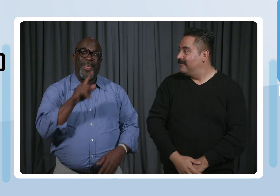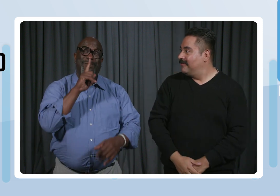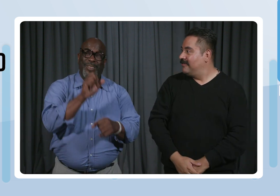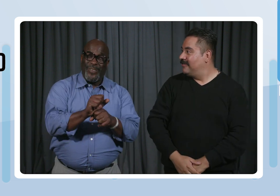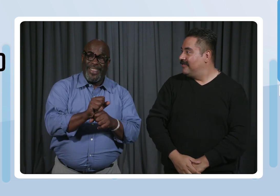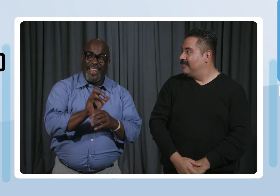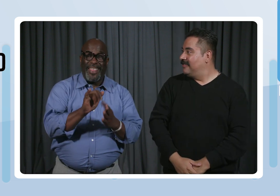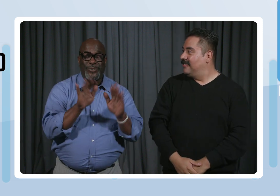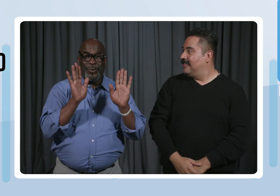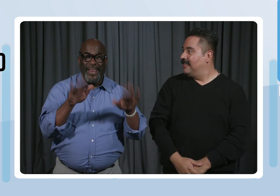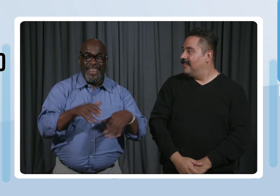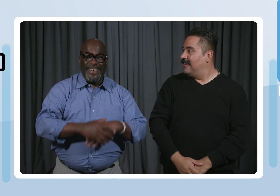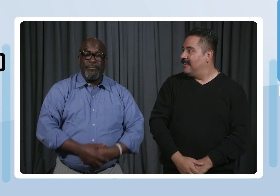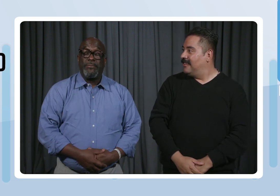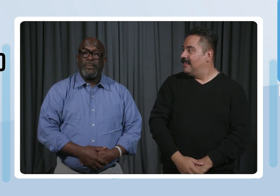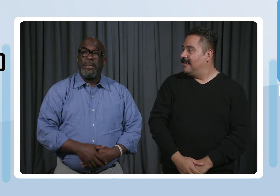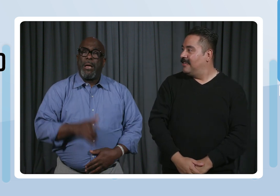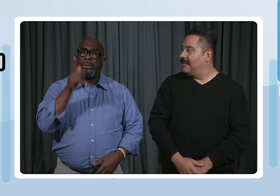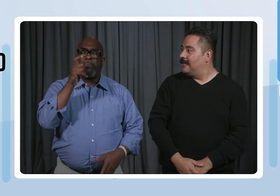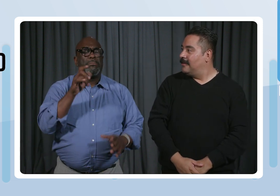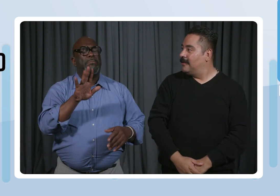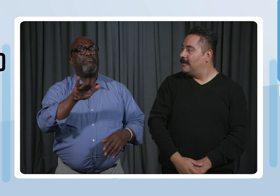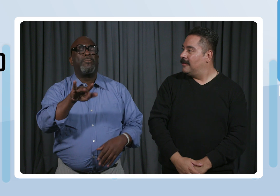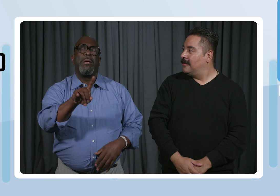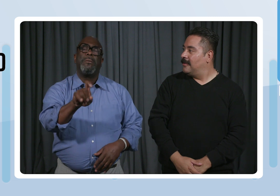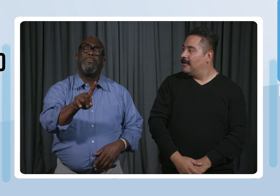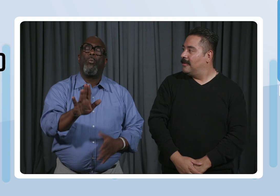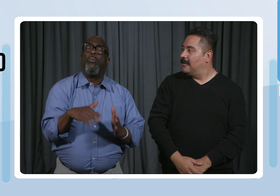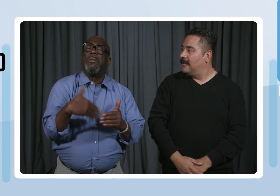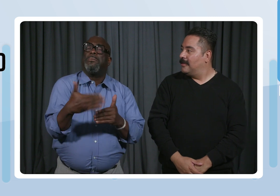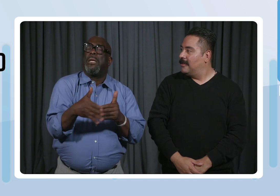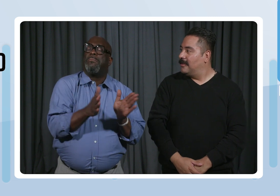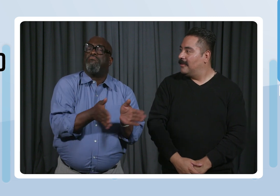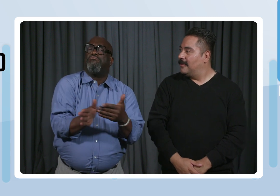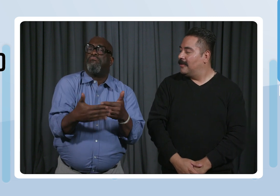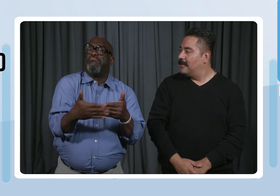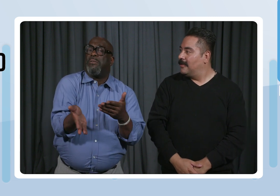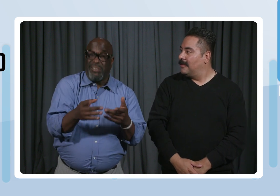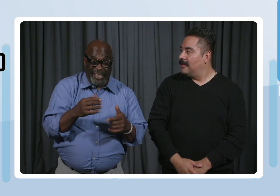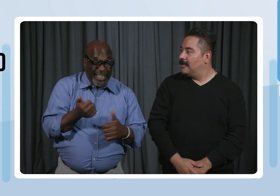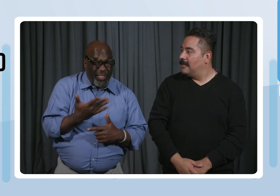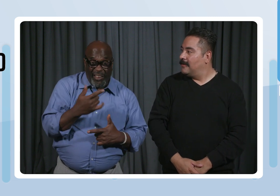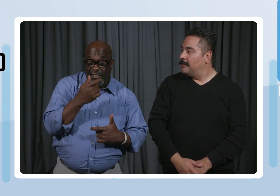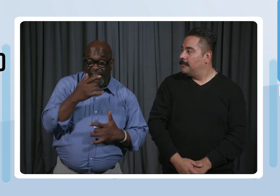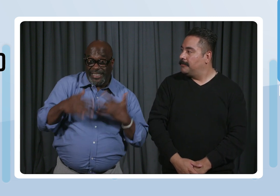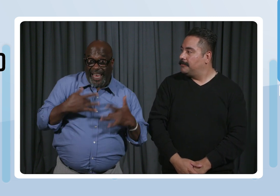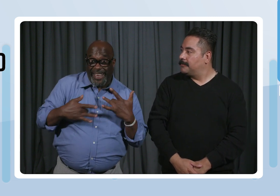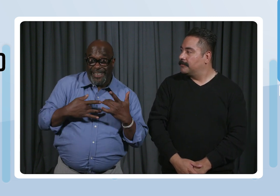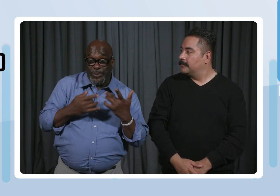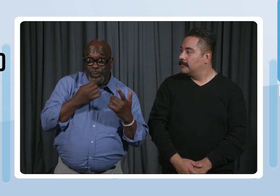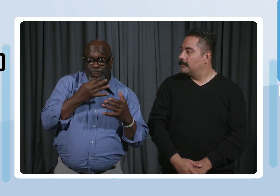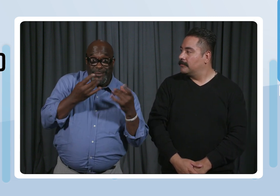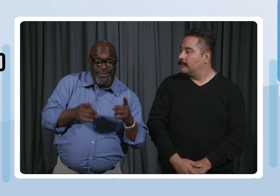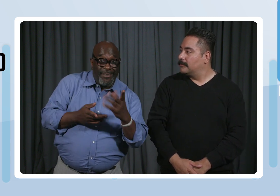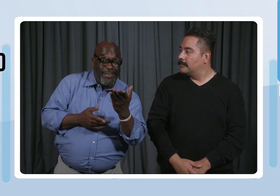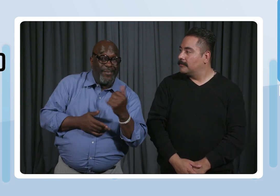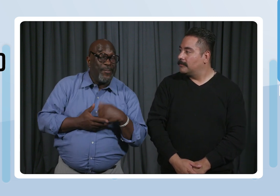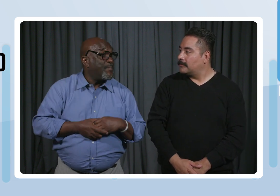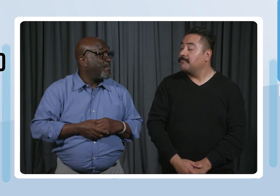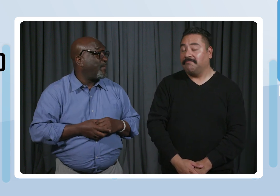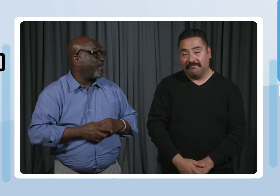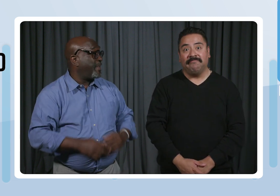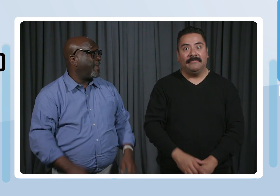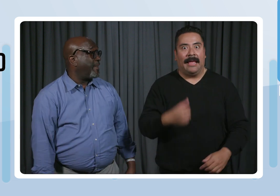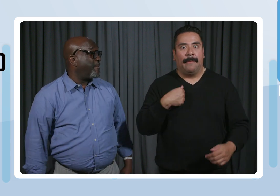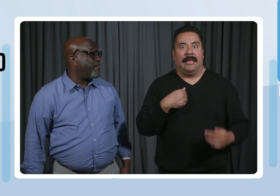great. So what's next for you? And do you have anything exciting coming up? Yeah, I'm doing a